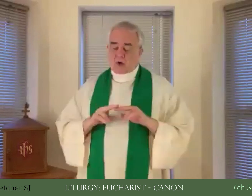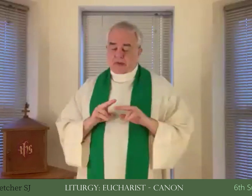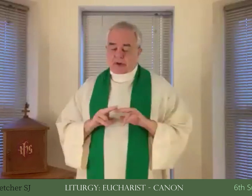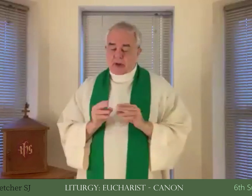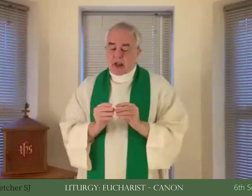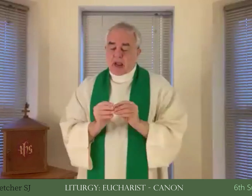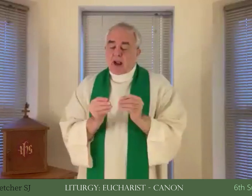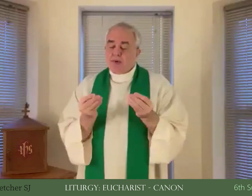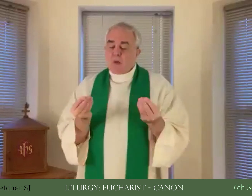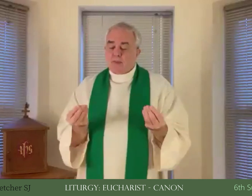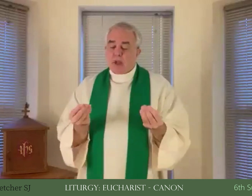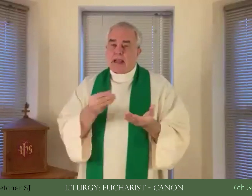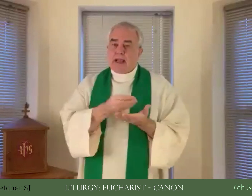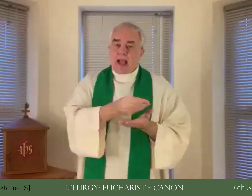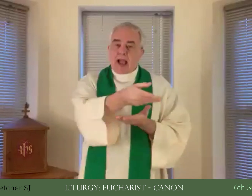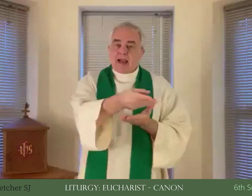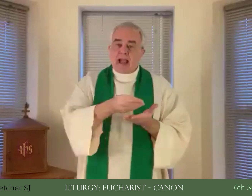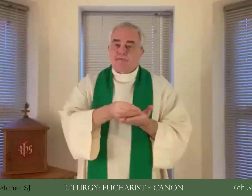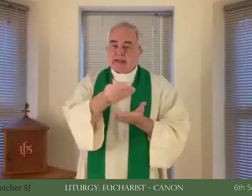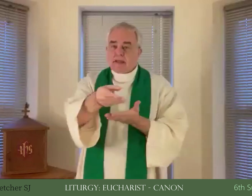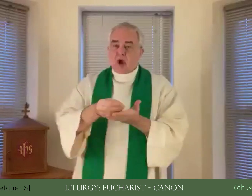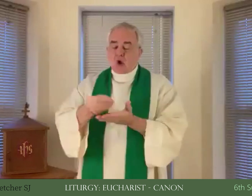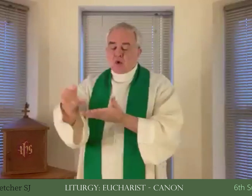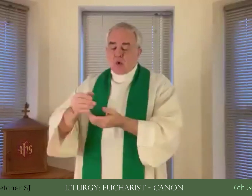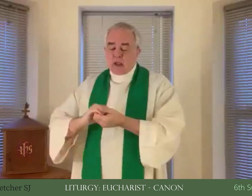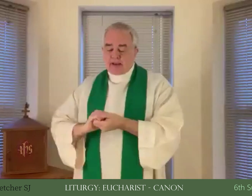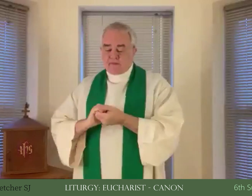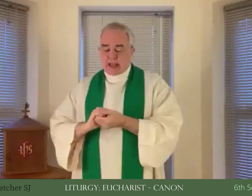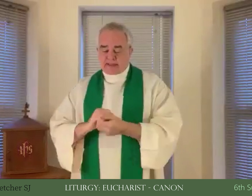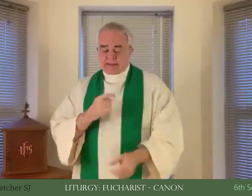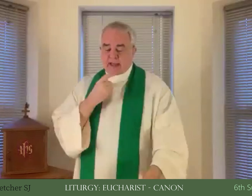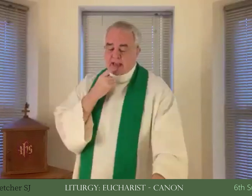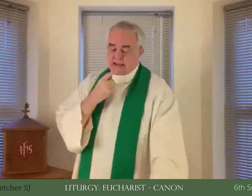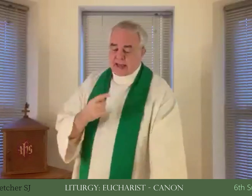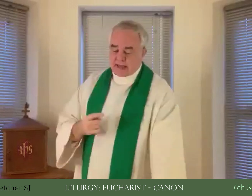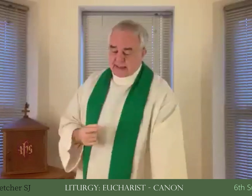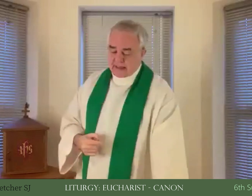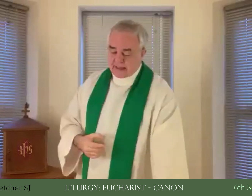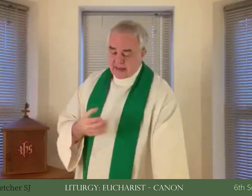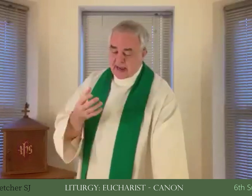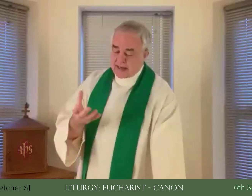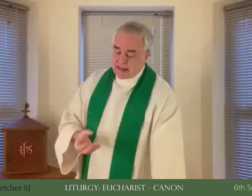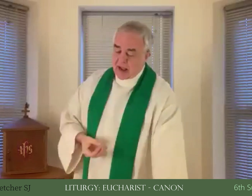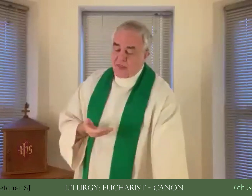Father, broke the bread, gave it to his friends, saying, take